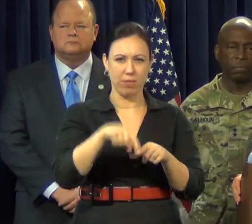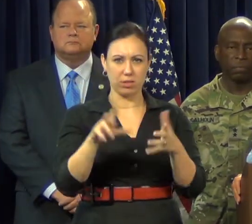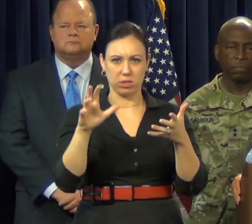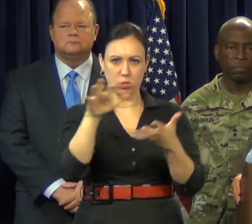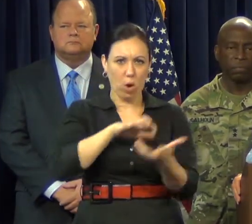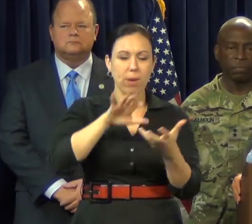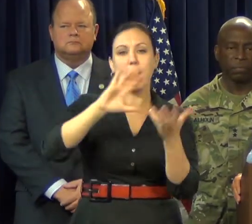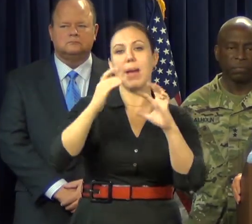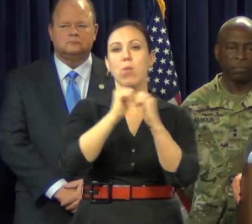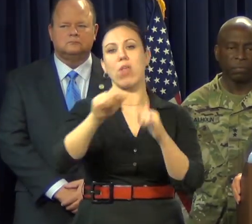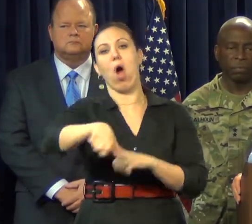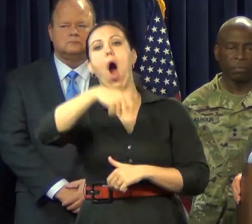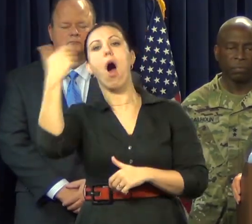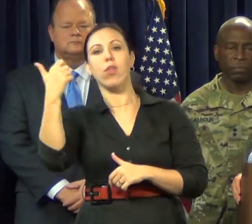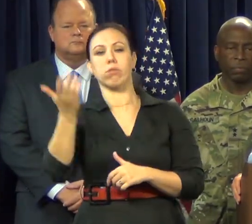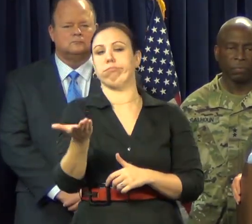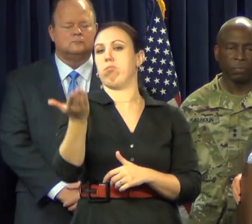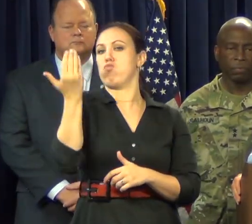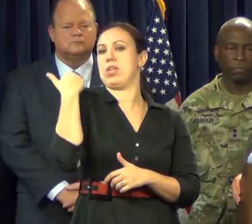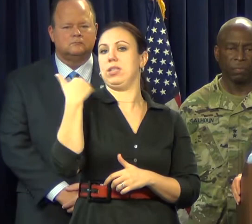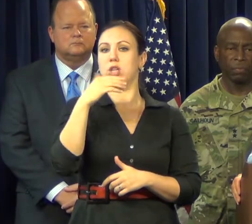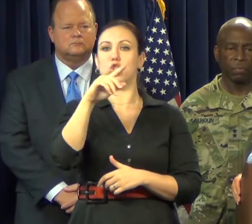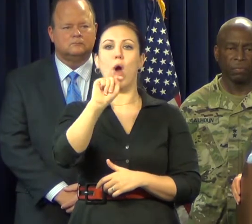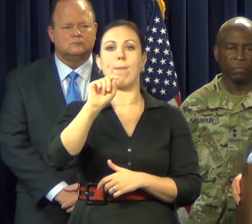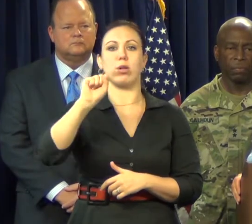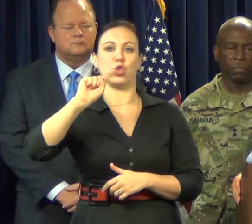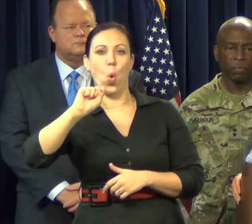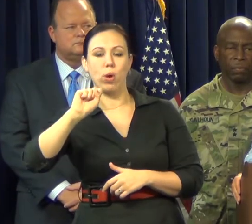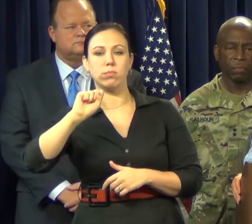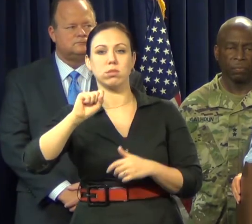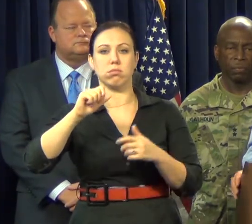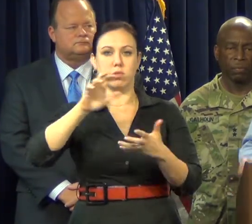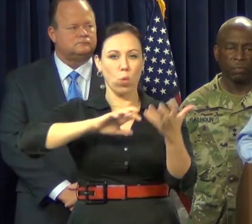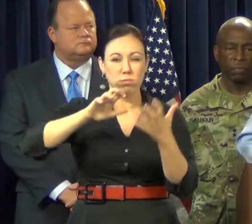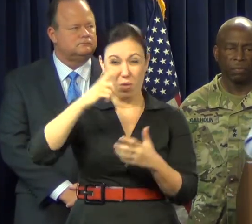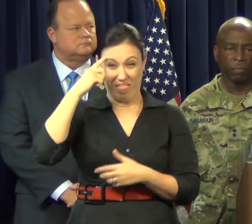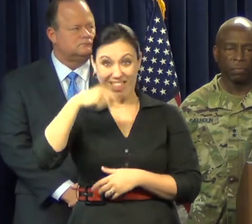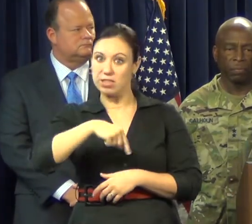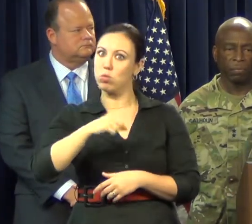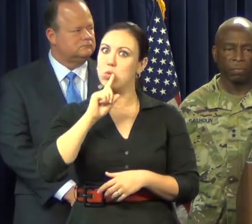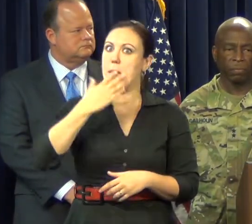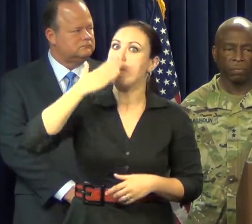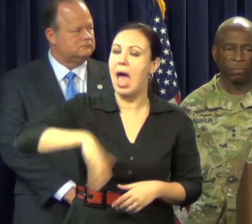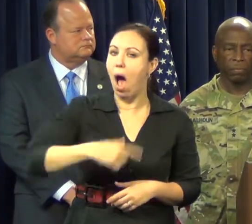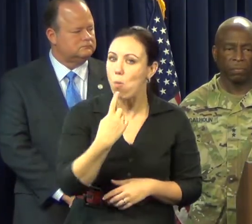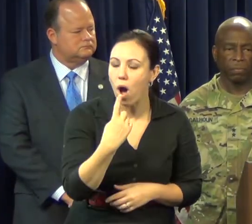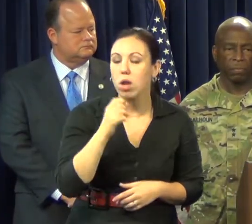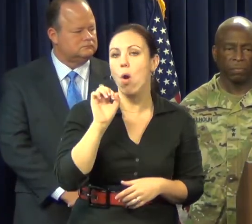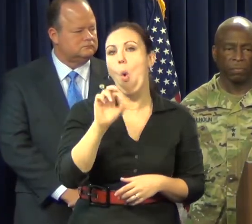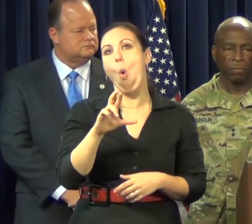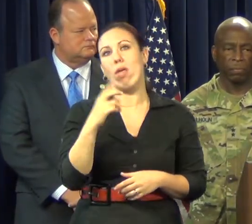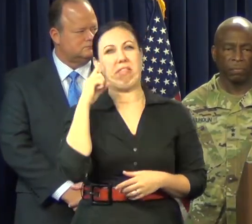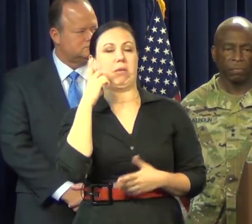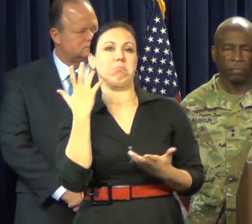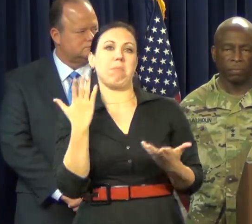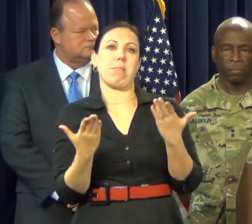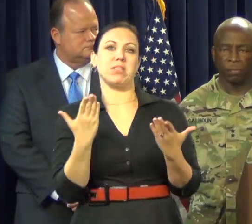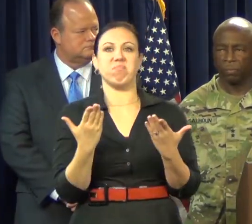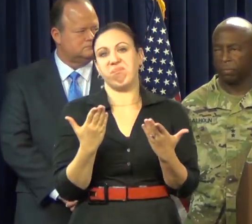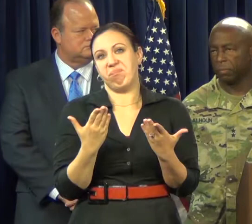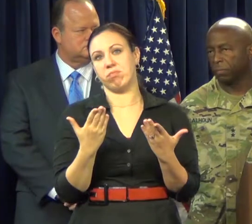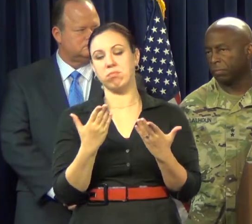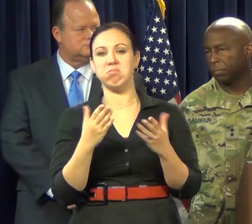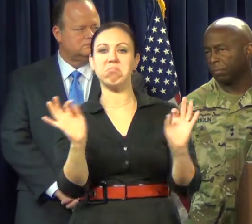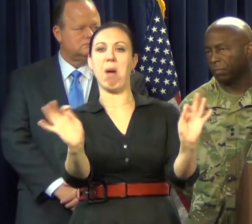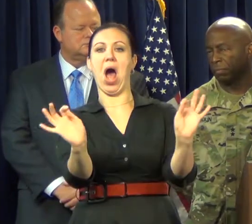had in Northeast Florida from previous tropical storms, depressions, et cetera? Is this going to be a bad one, or is this going to be possibly